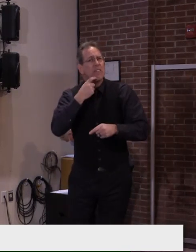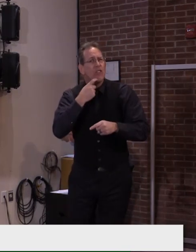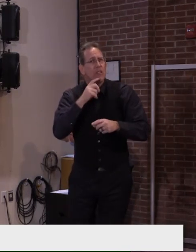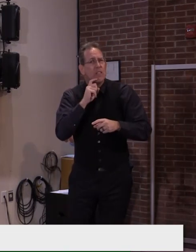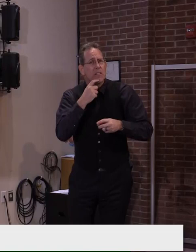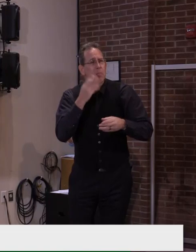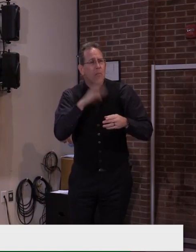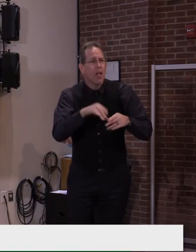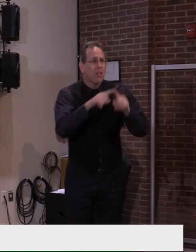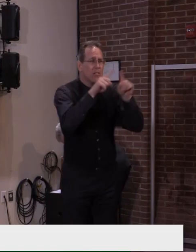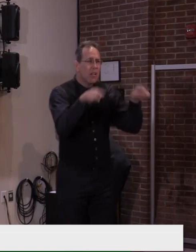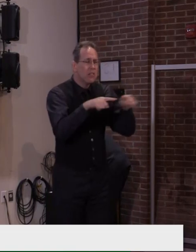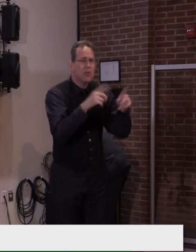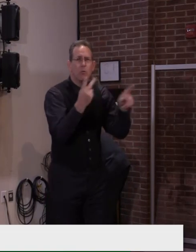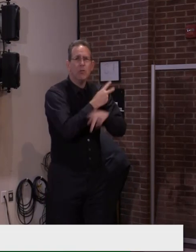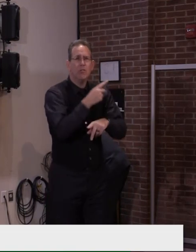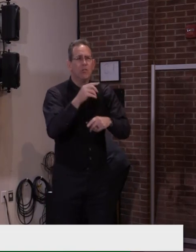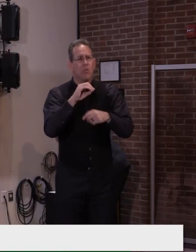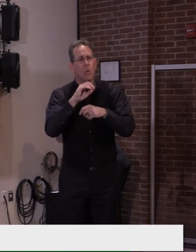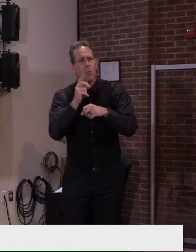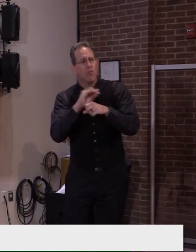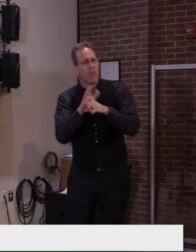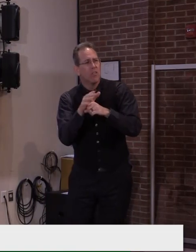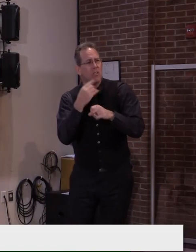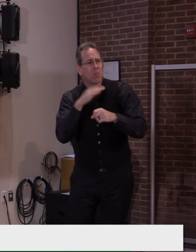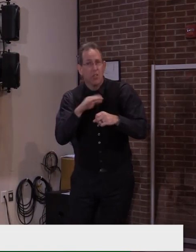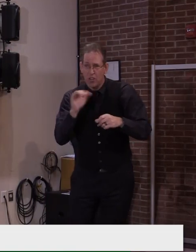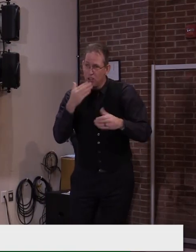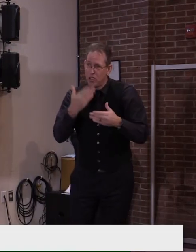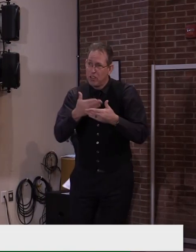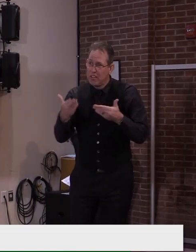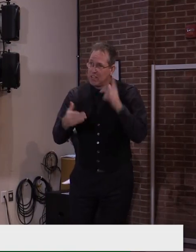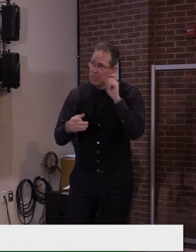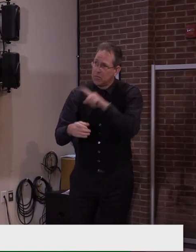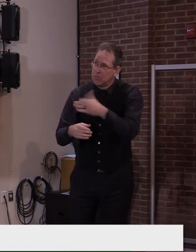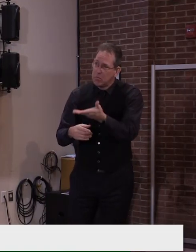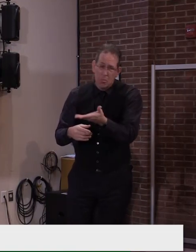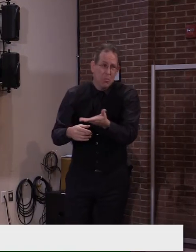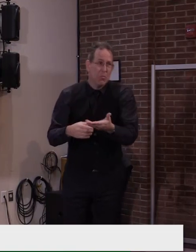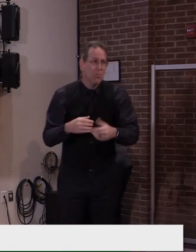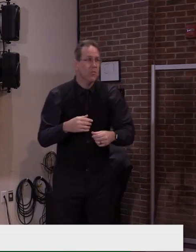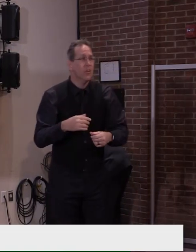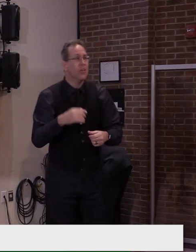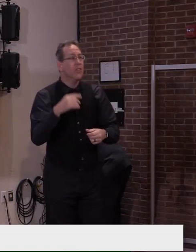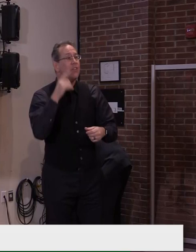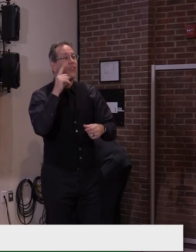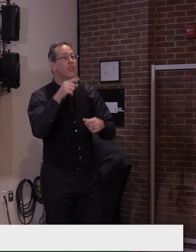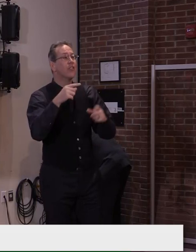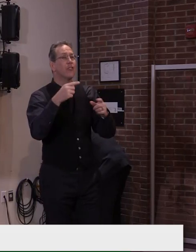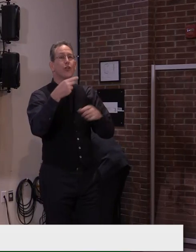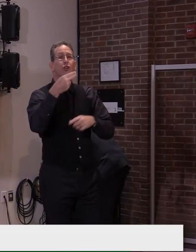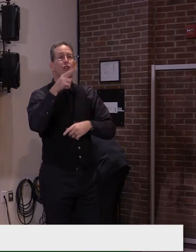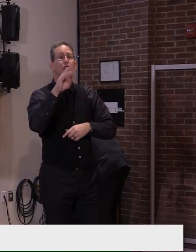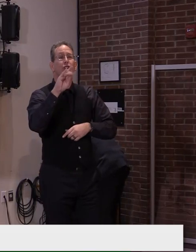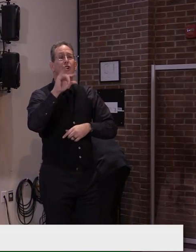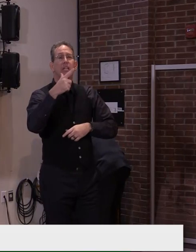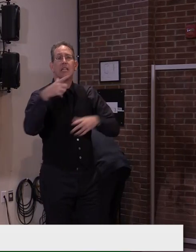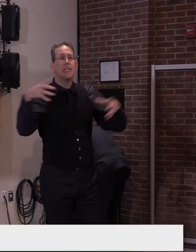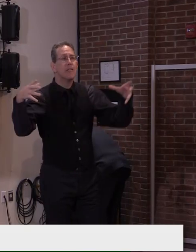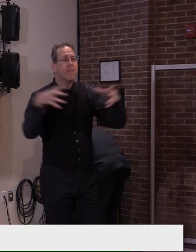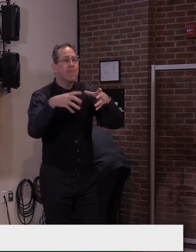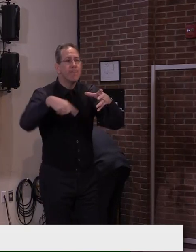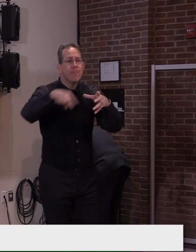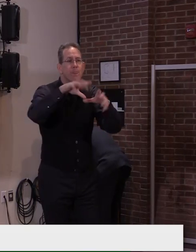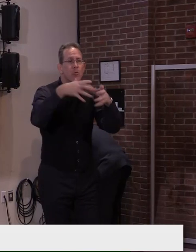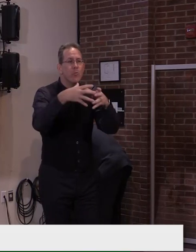this is maybe a good thing, that we're going to get to herd immunity with those who refuse to get vaccinated with a variant